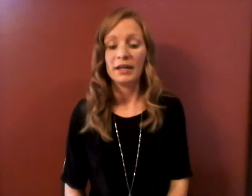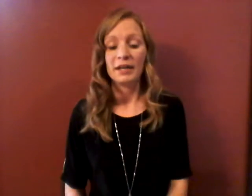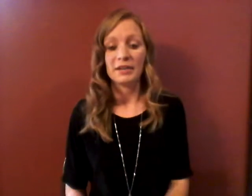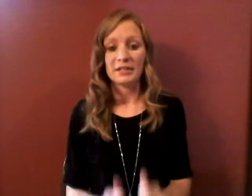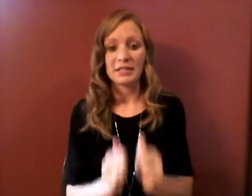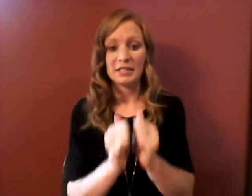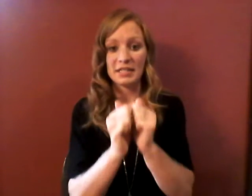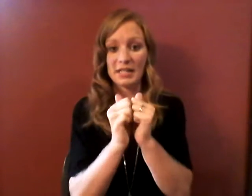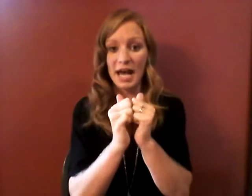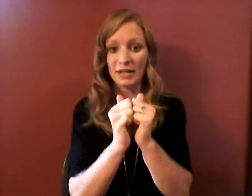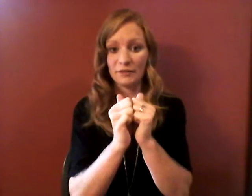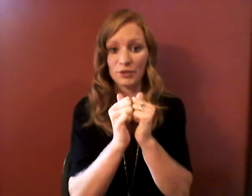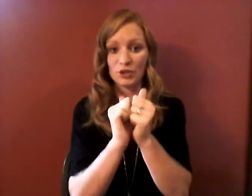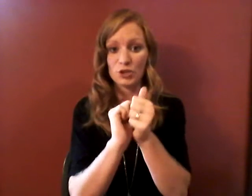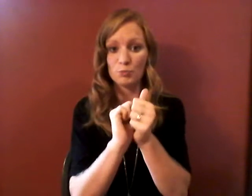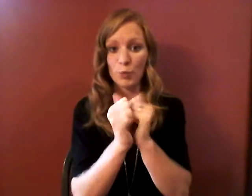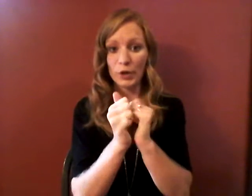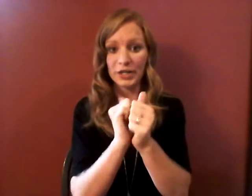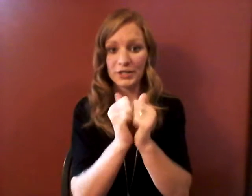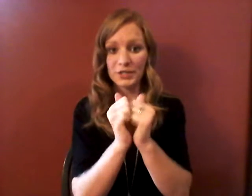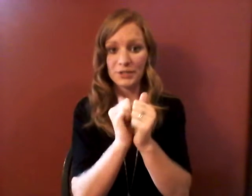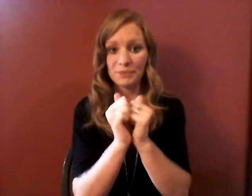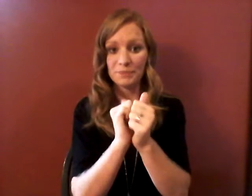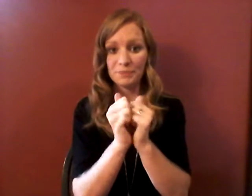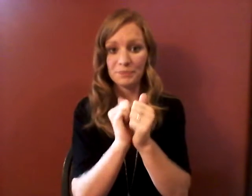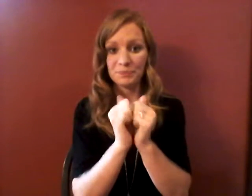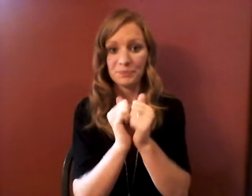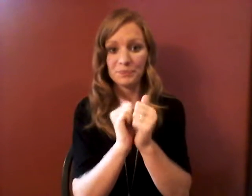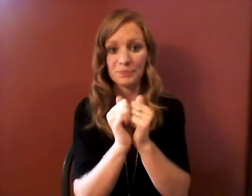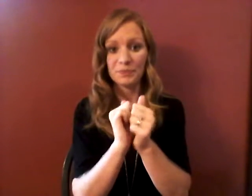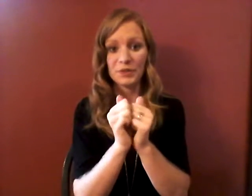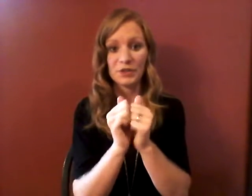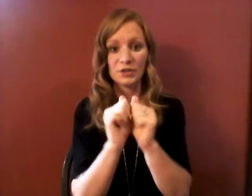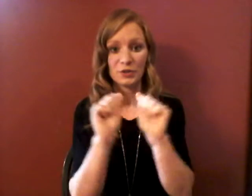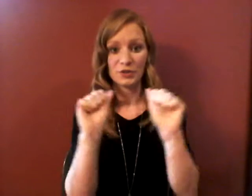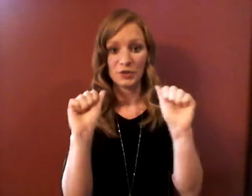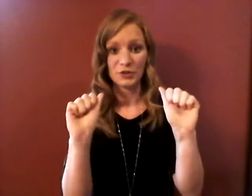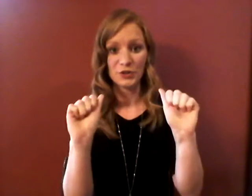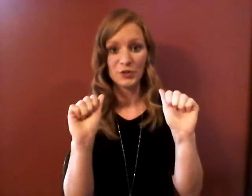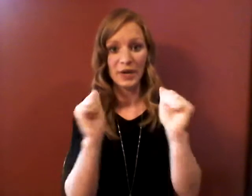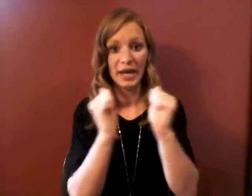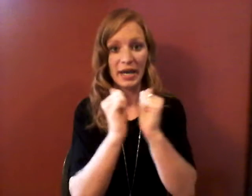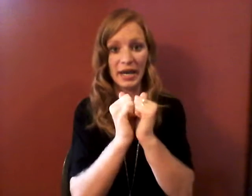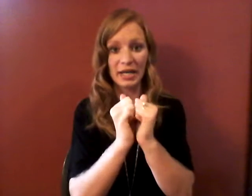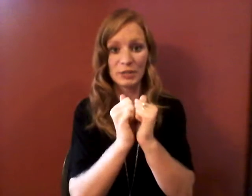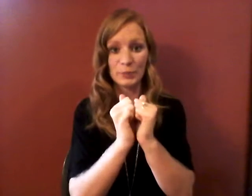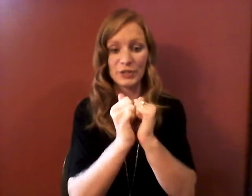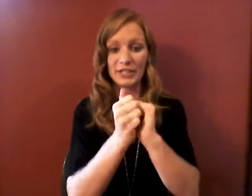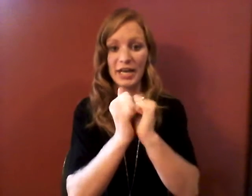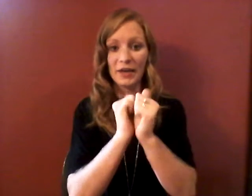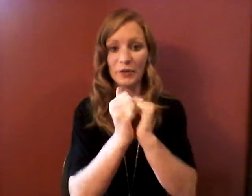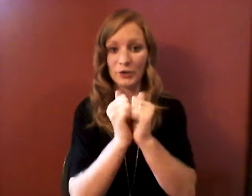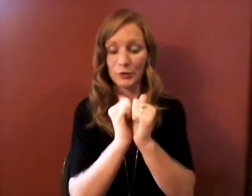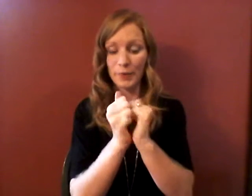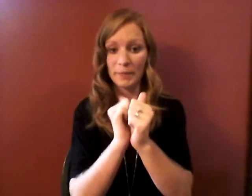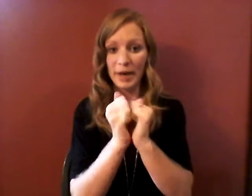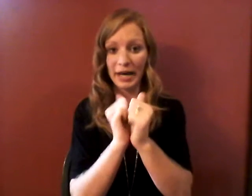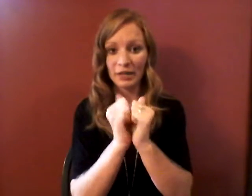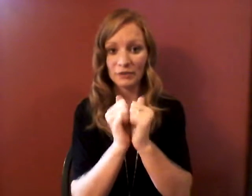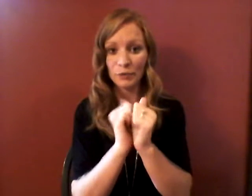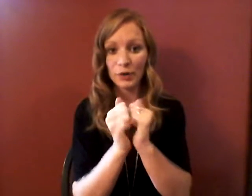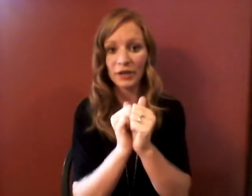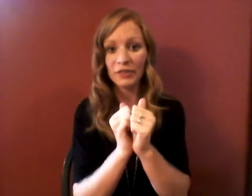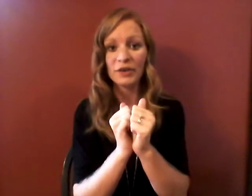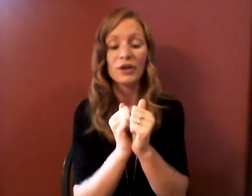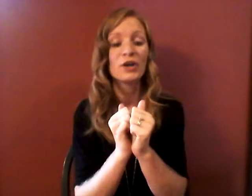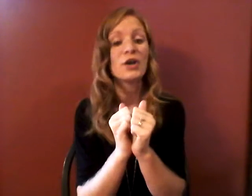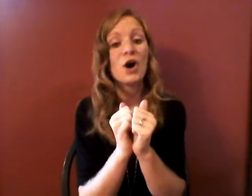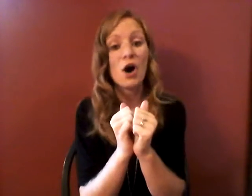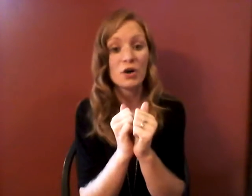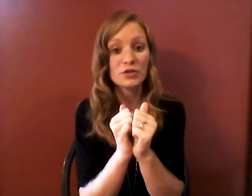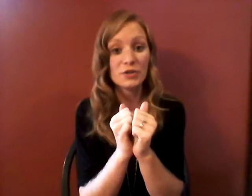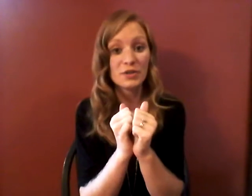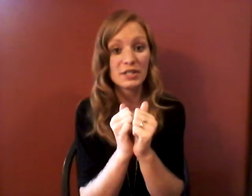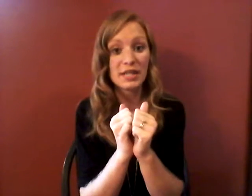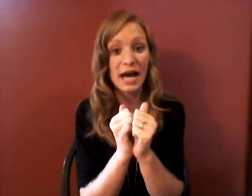This is the sign for sports. So it's those two A hands put together and you rub back and forth. Also the sign